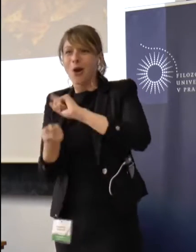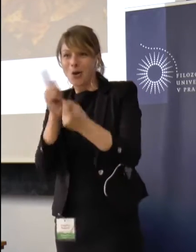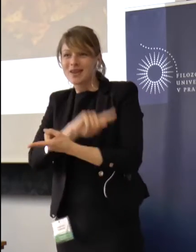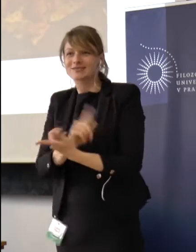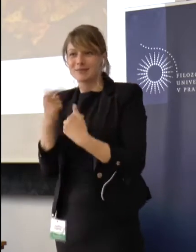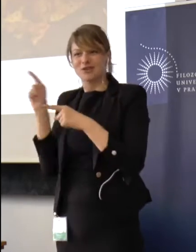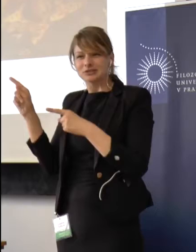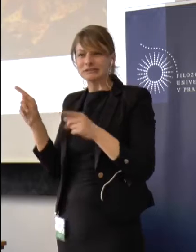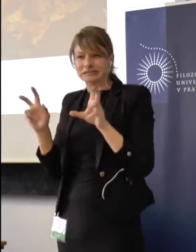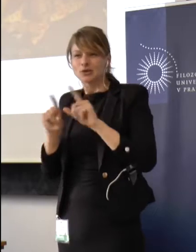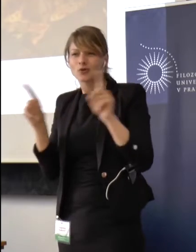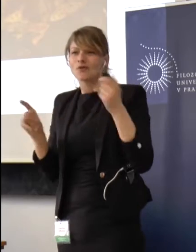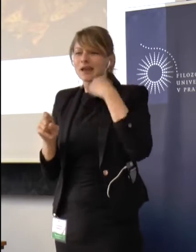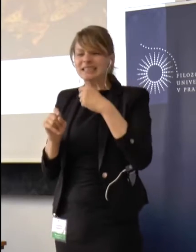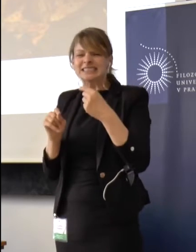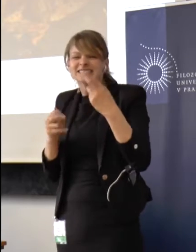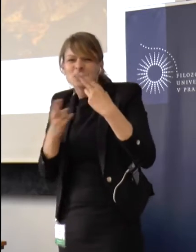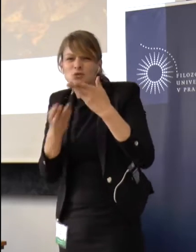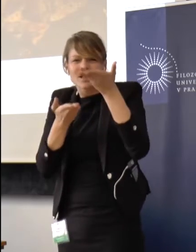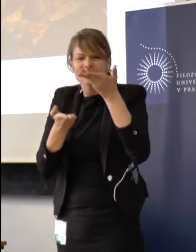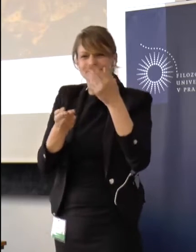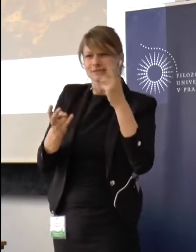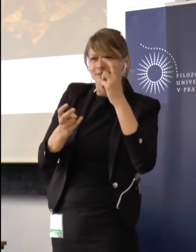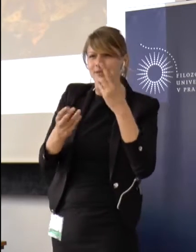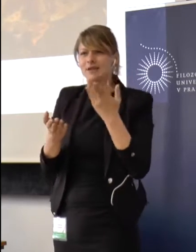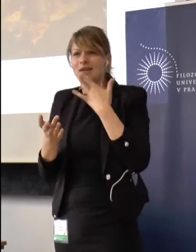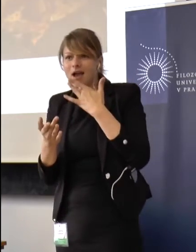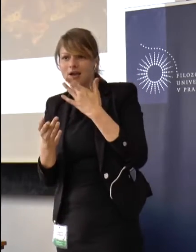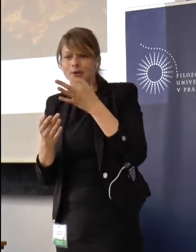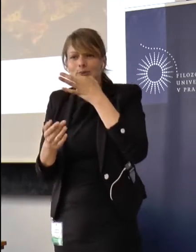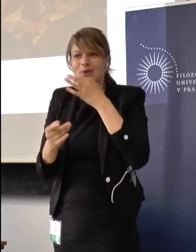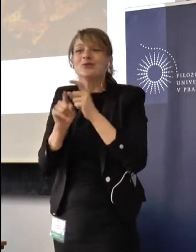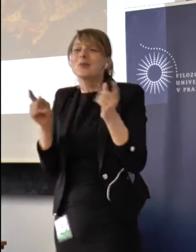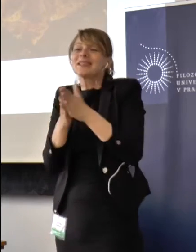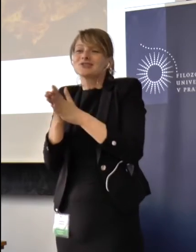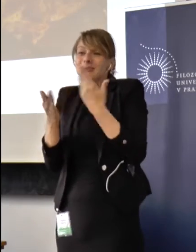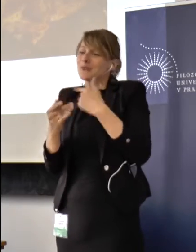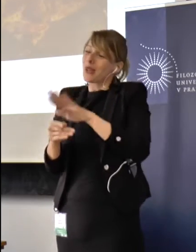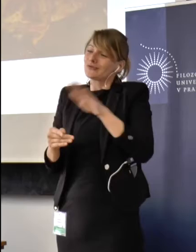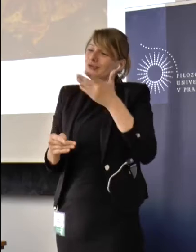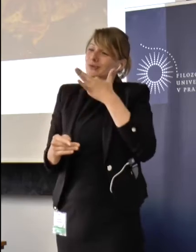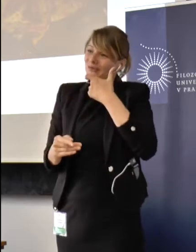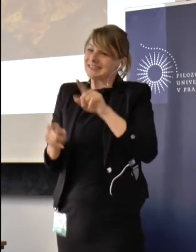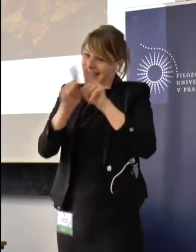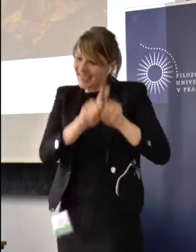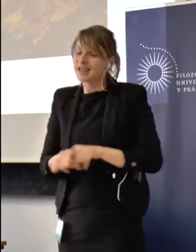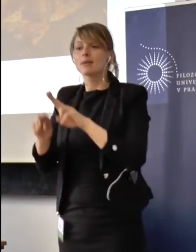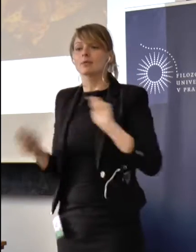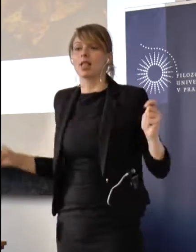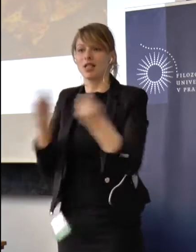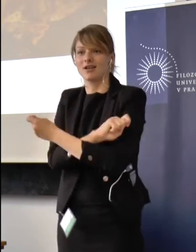these obstacles in a certain way. And yes, and Europe is also, it's not